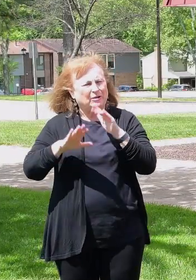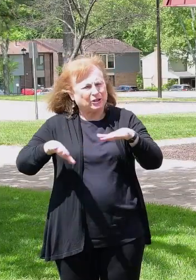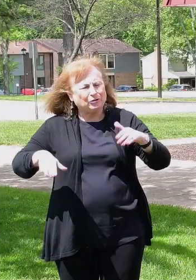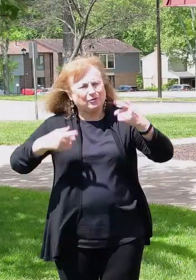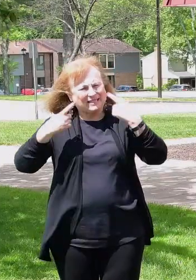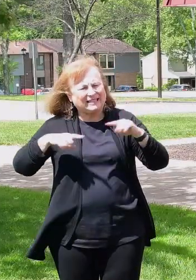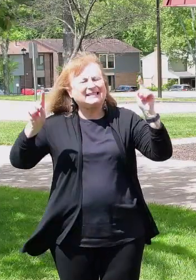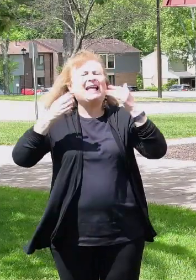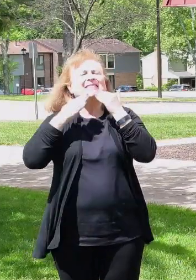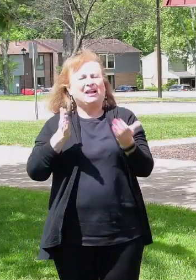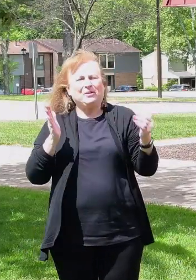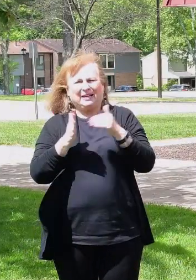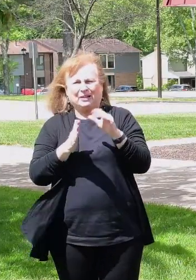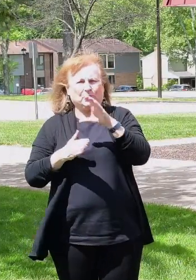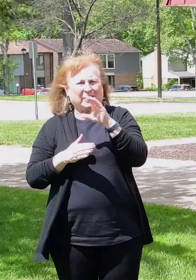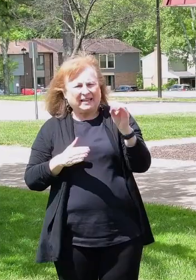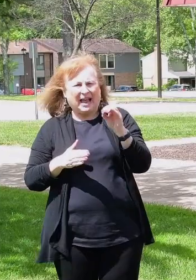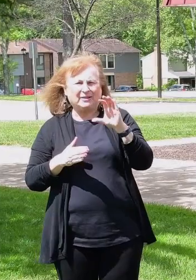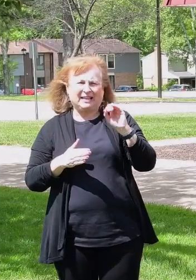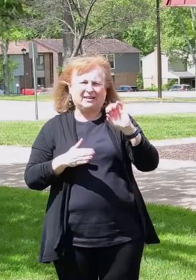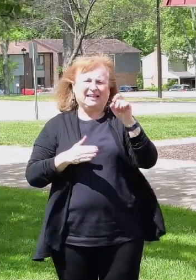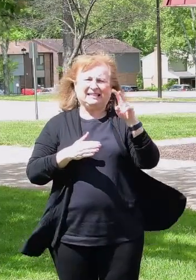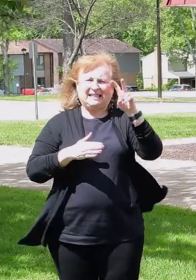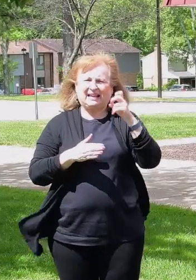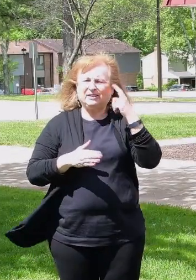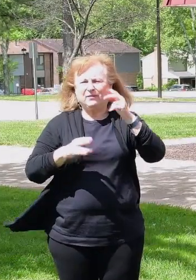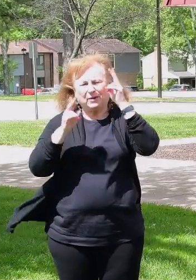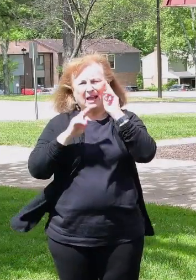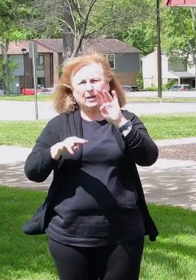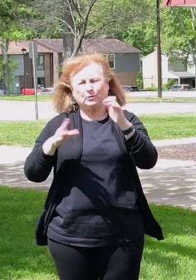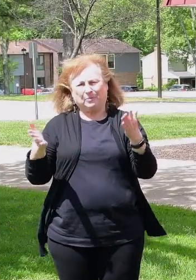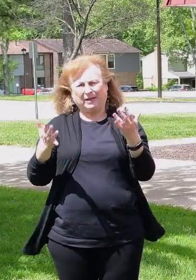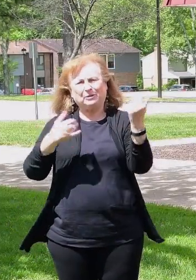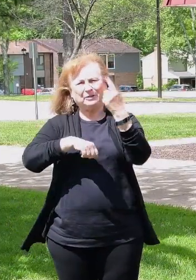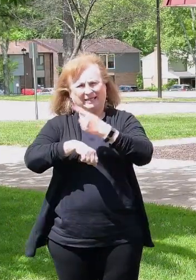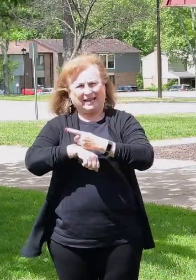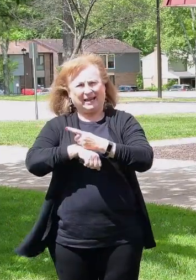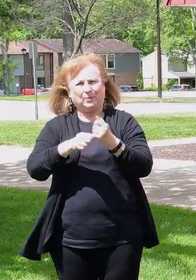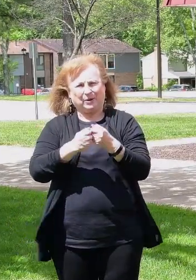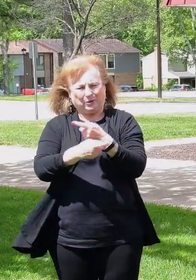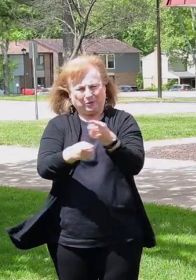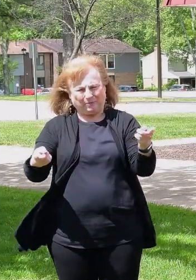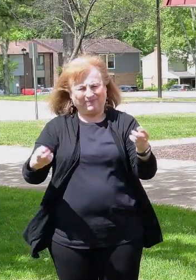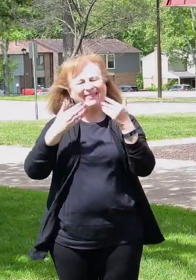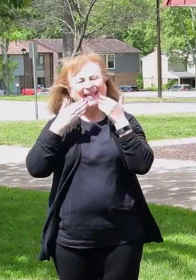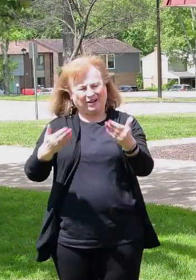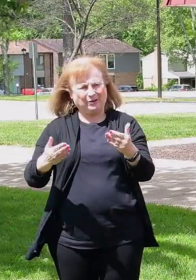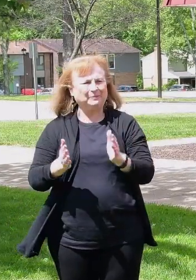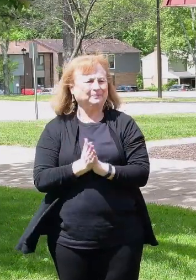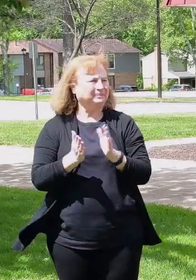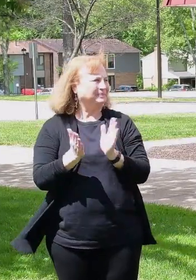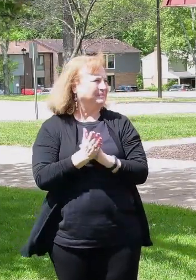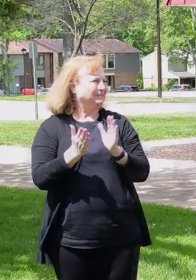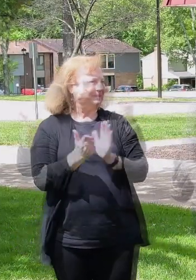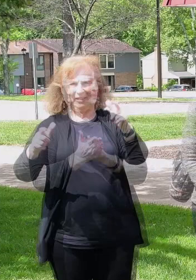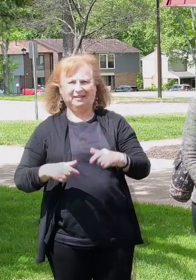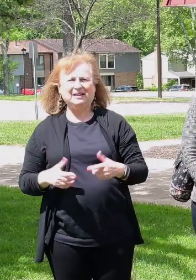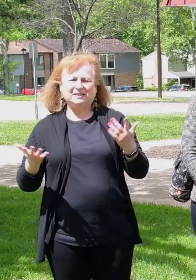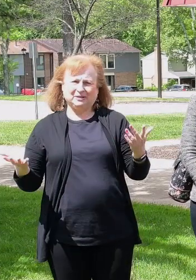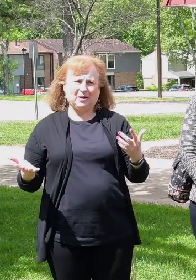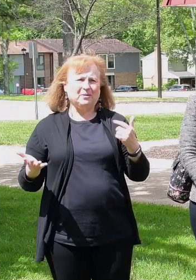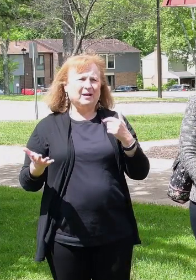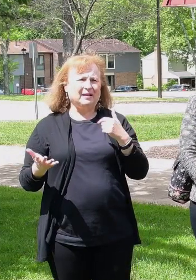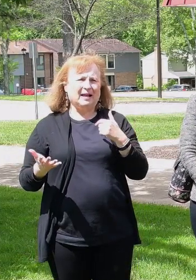succeed. And thank you again to the county and the county executive for the honor to be here with you today. Thanks.